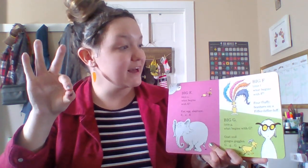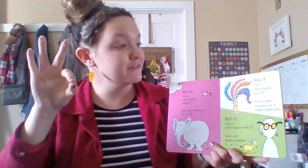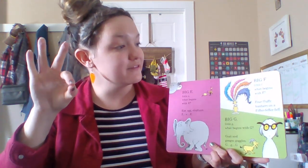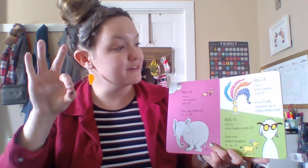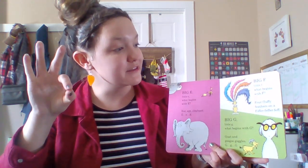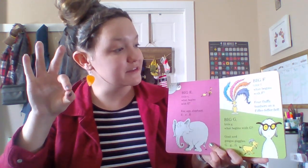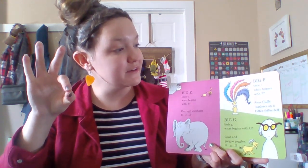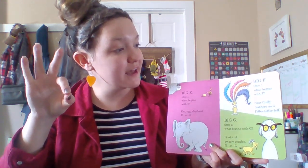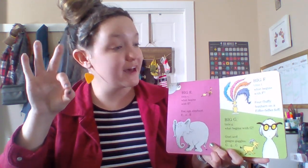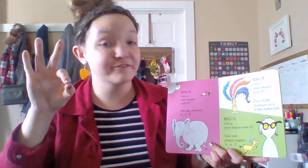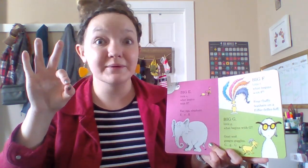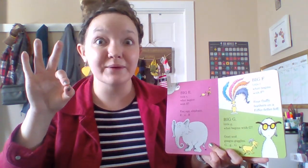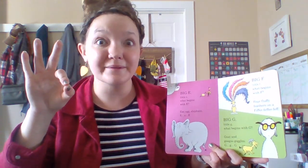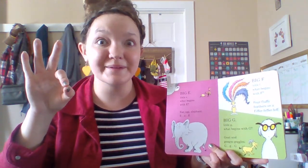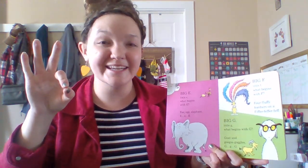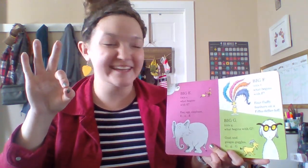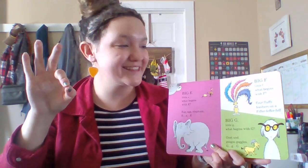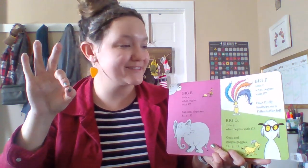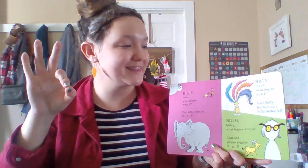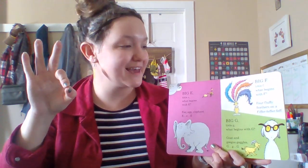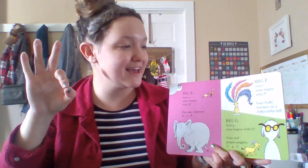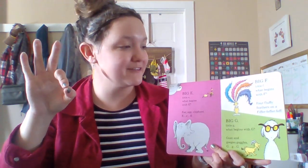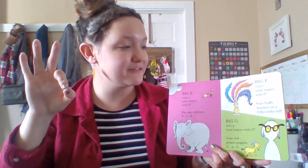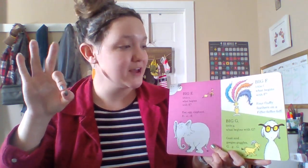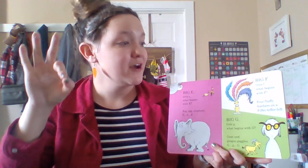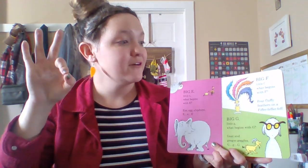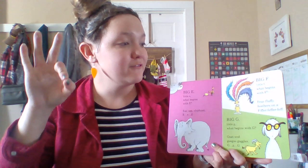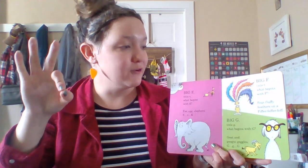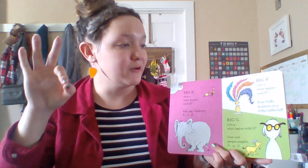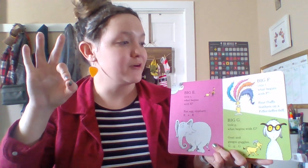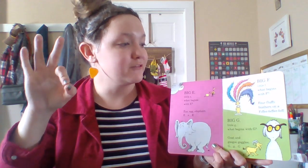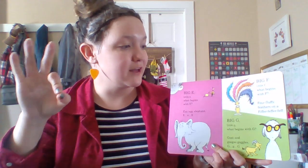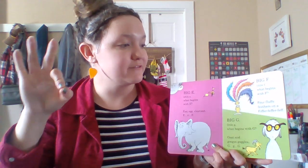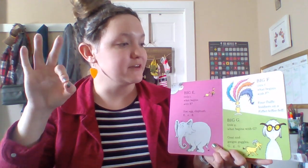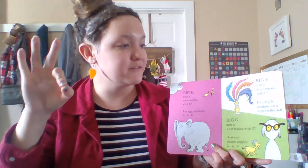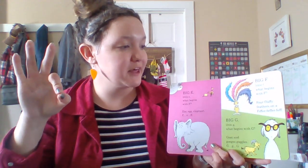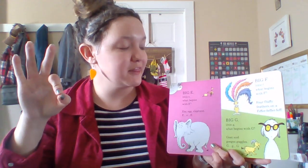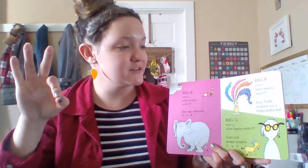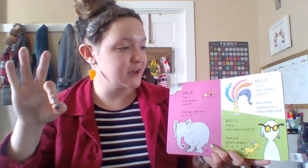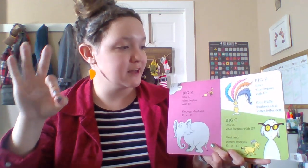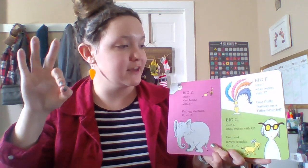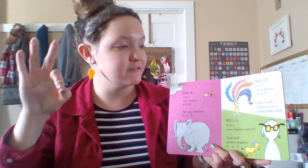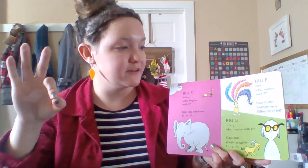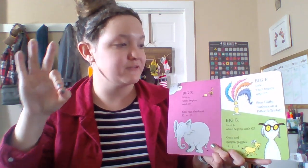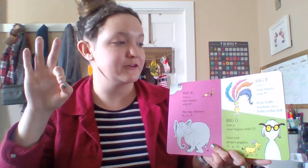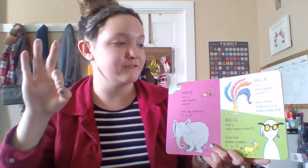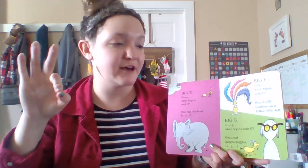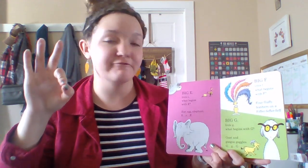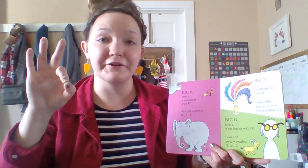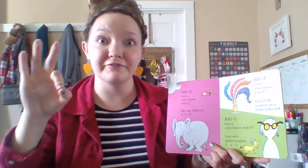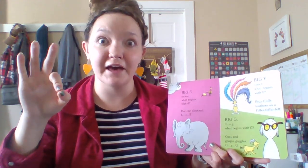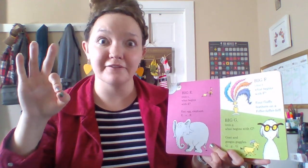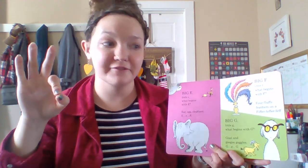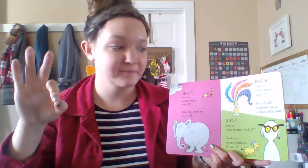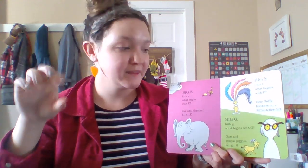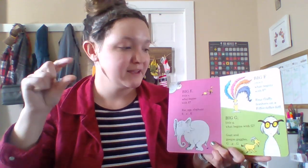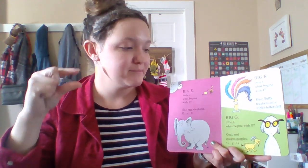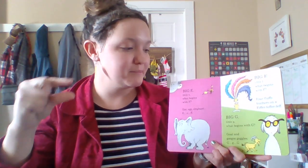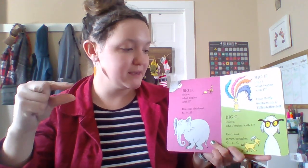F, little F, what begins with F? 4 fluffy feathers on a feff.